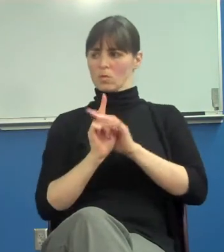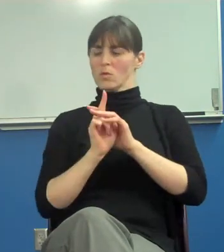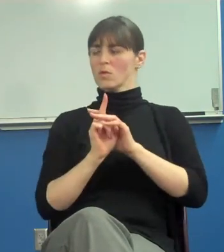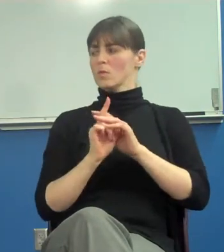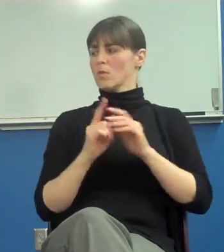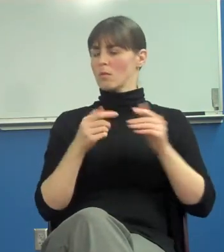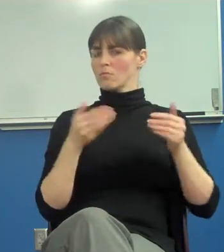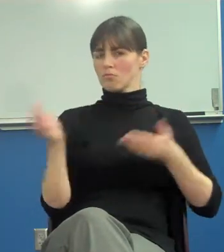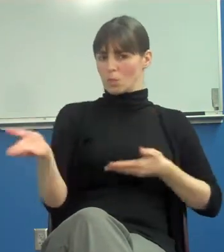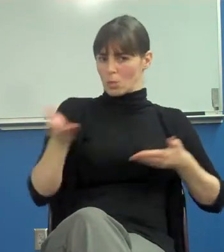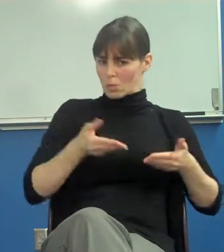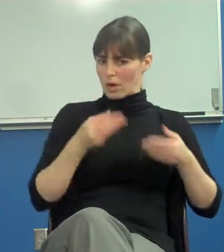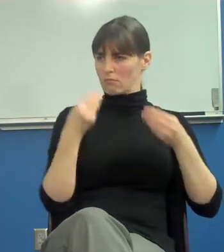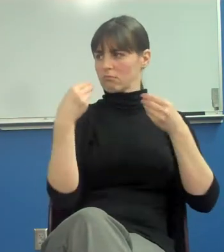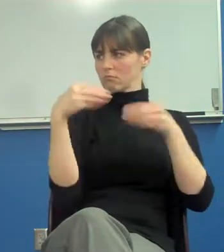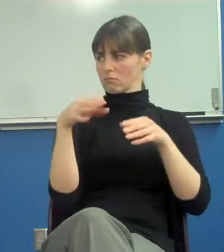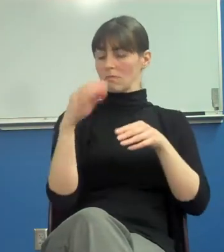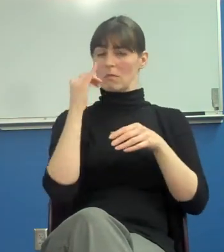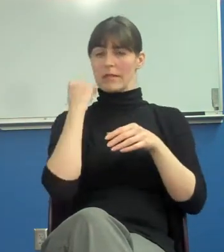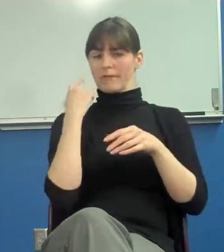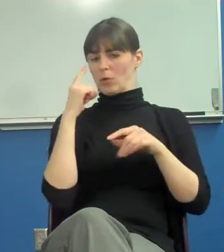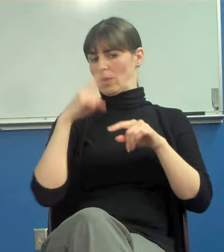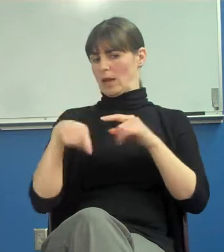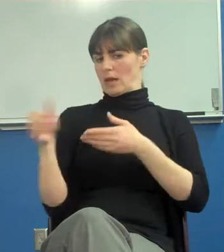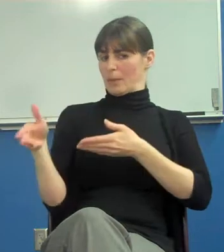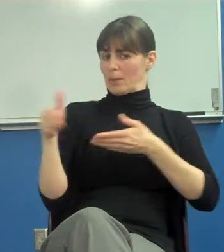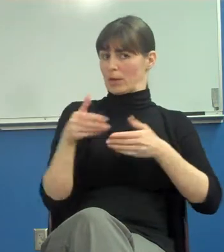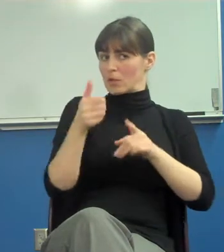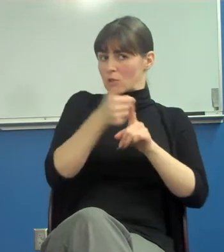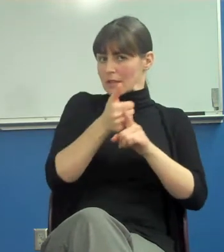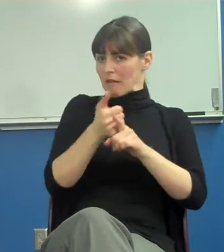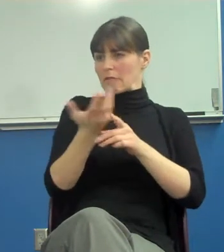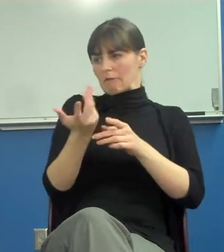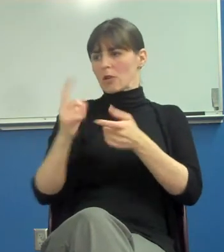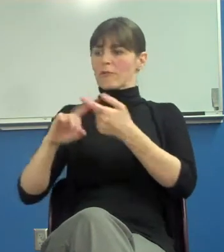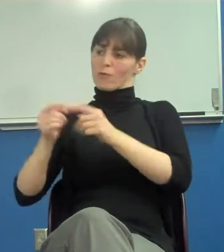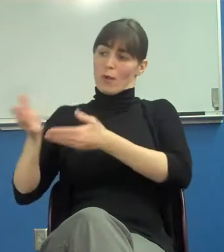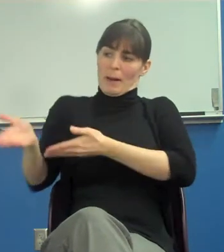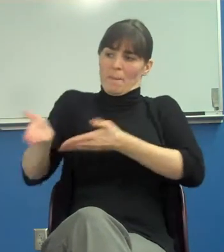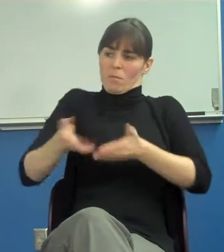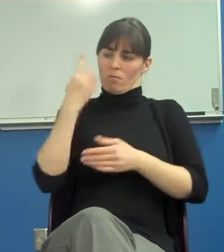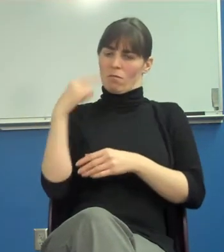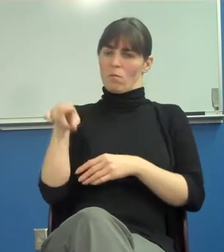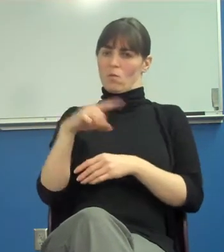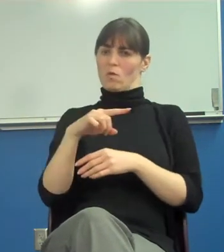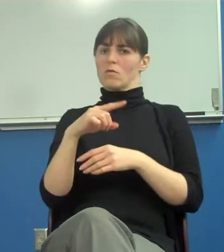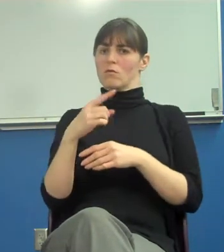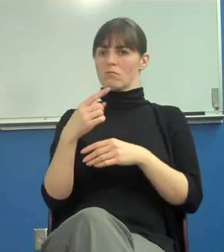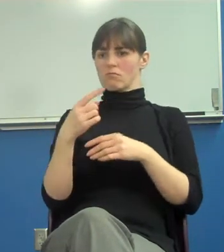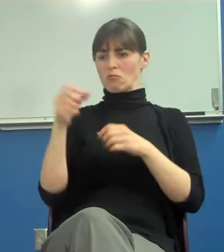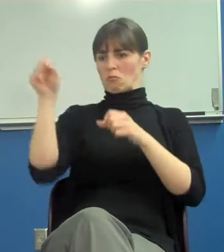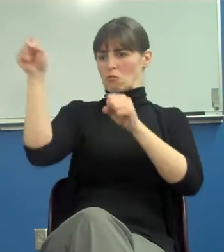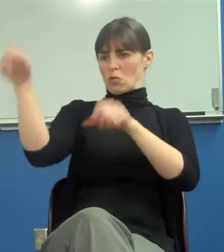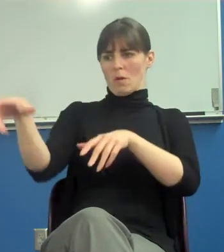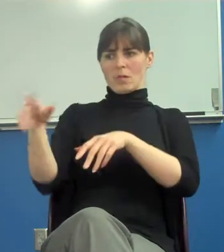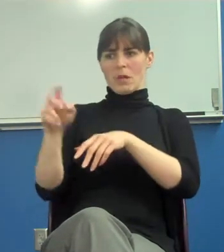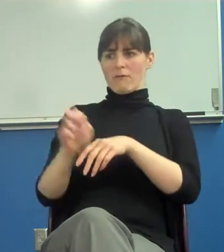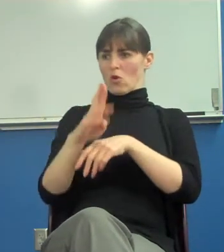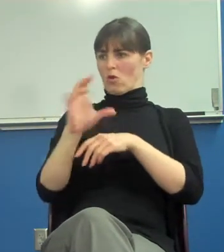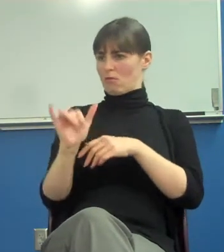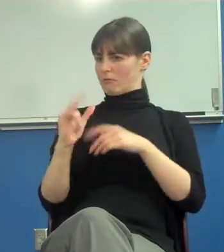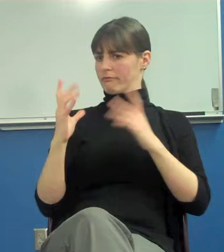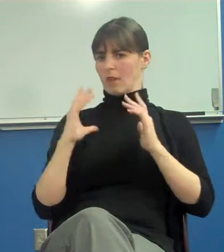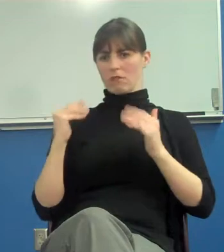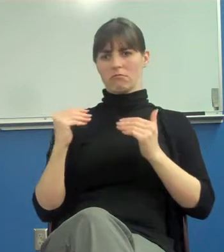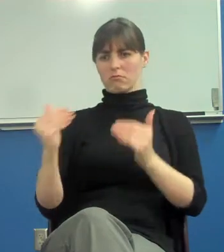bring something, or if you can't physically bring it up yourself, have a friend drop it off. If you need to drop it off early, drop it off early. If you need to drop it off like